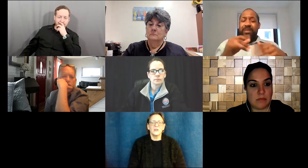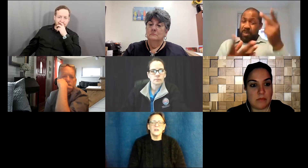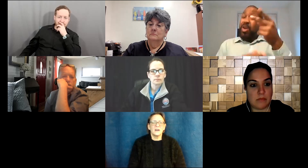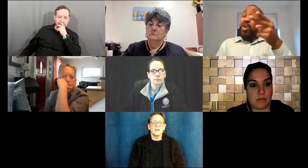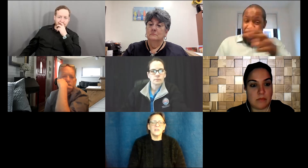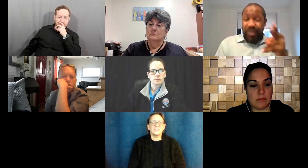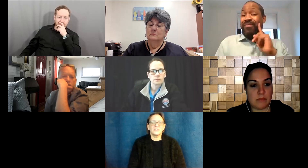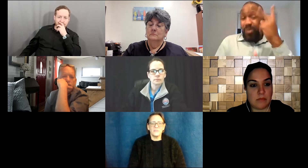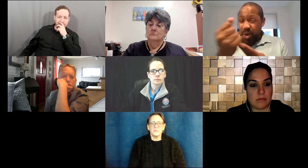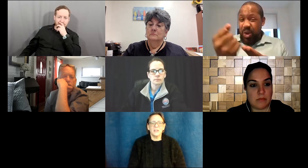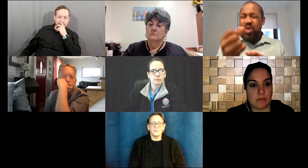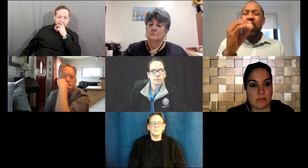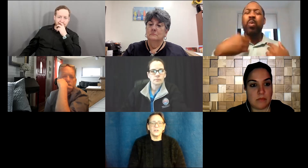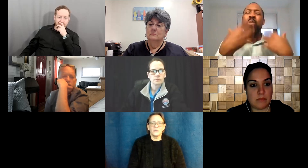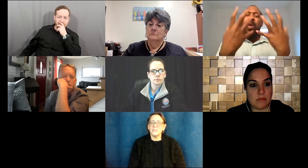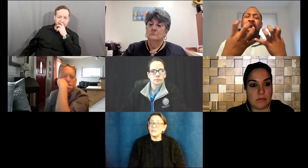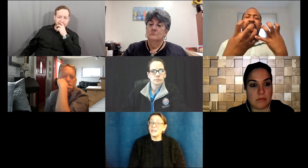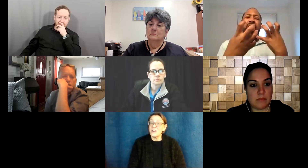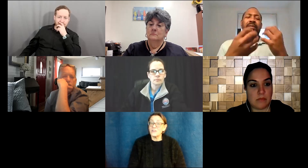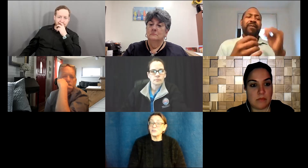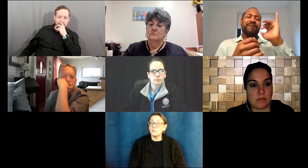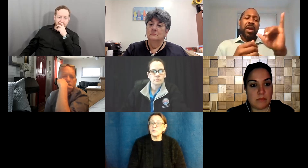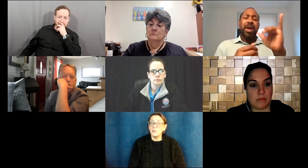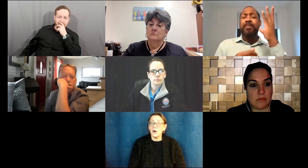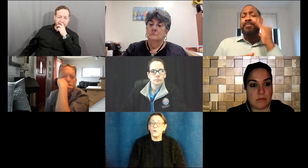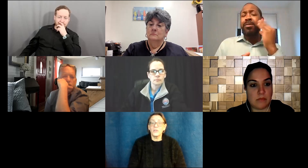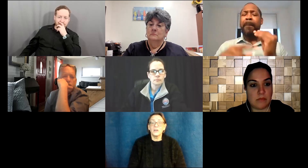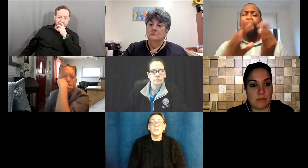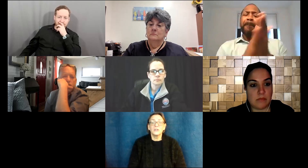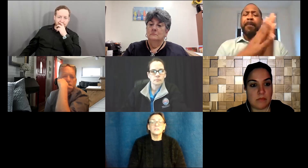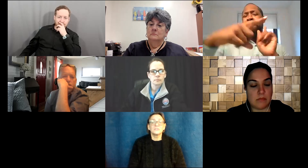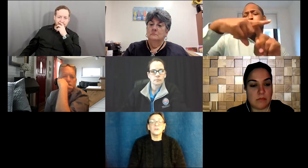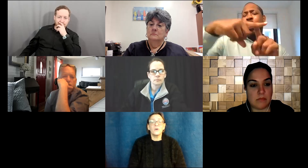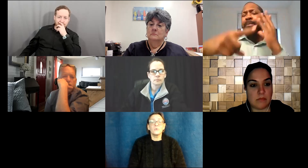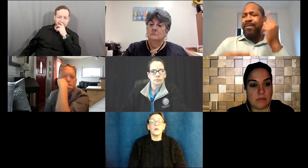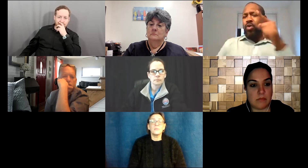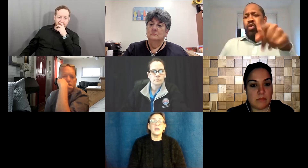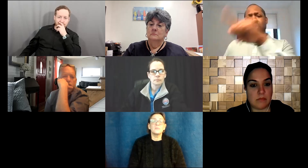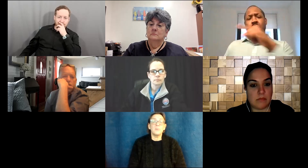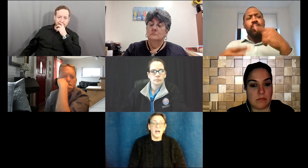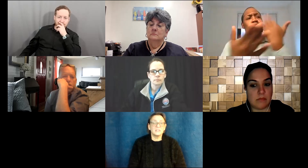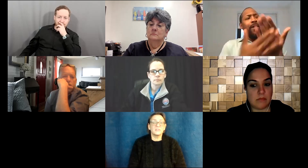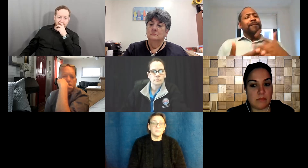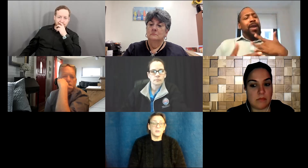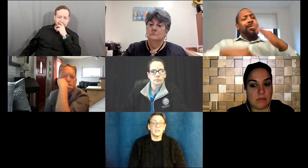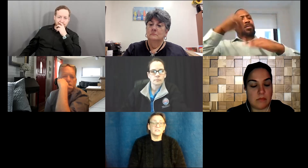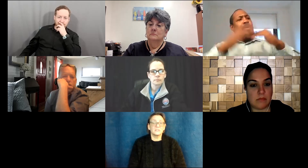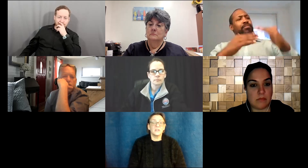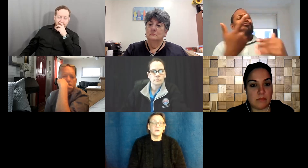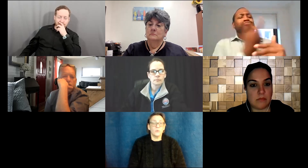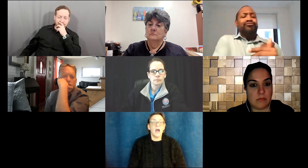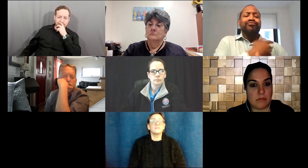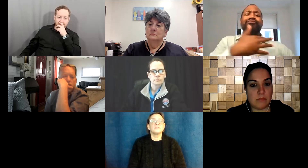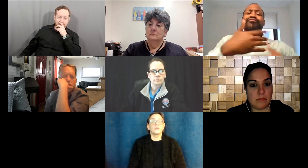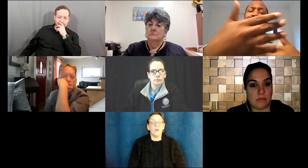know, not sure of themselves, you know, deaf and hard of hearing people both. So we want them to have a positive experience